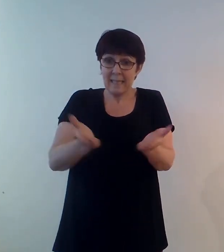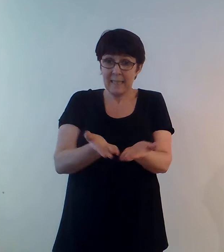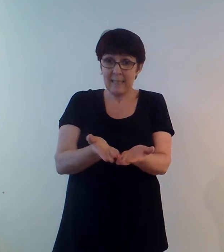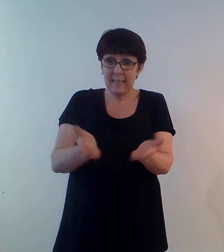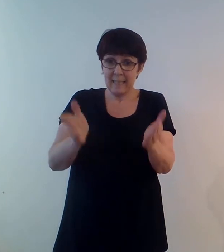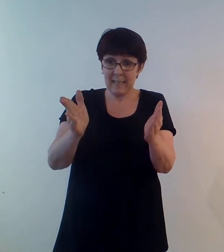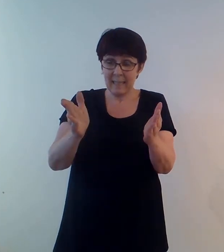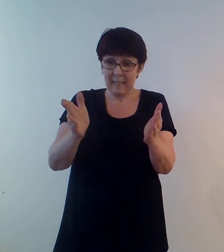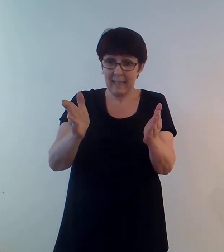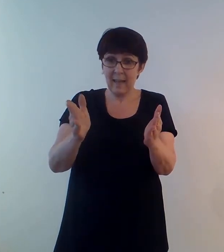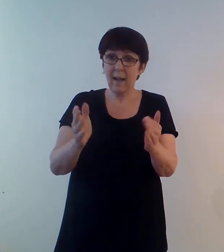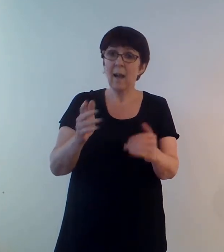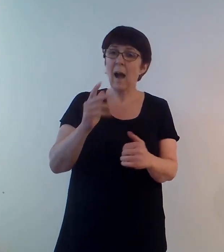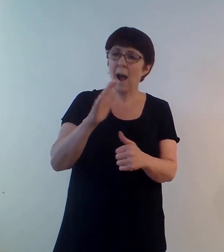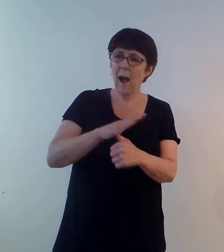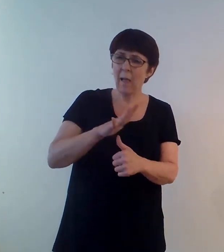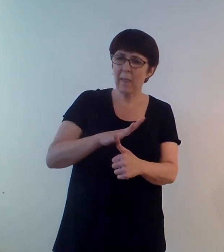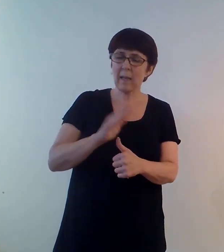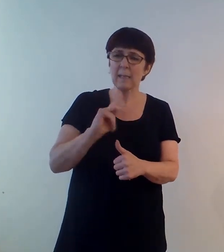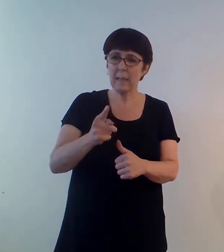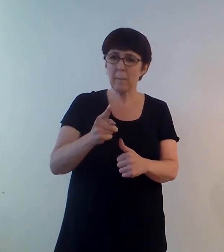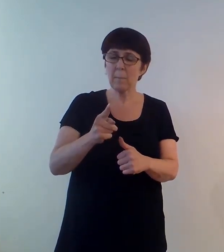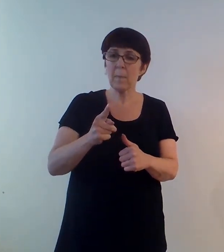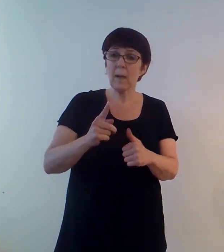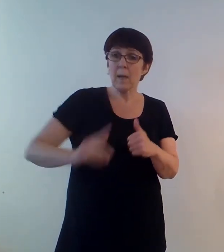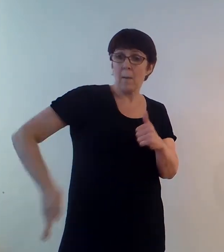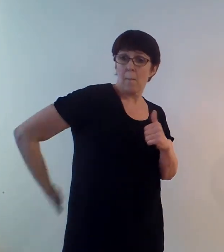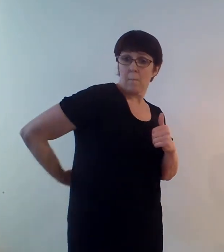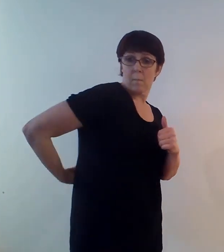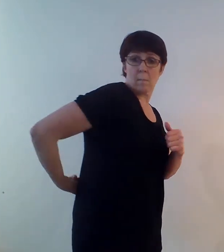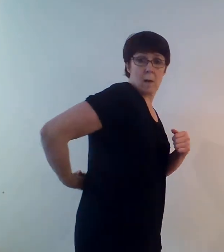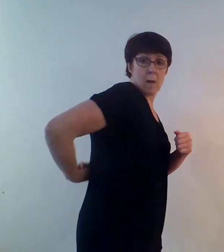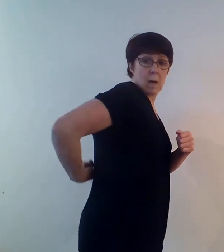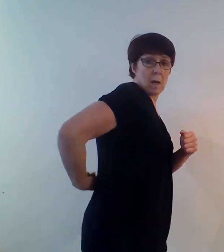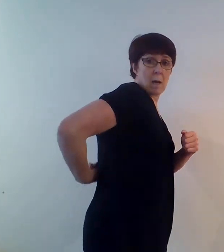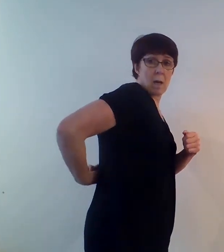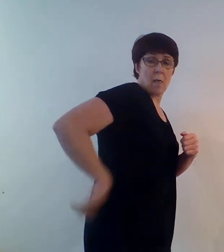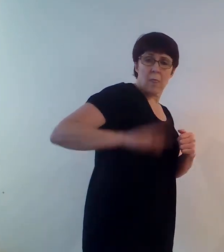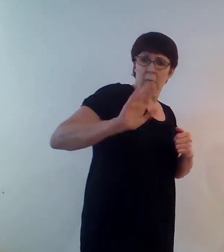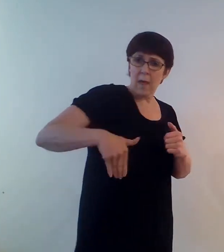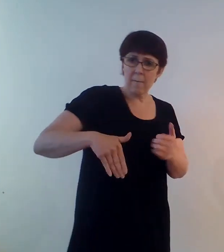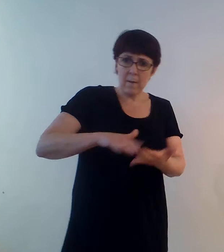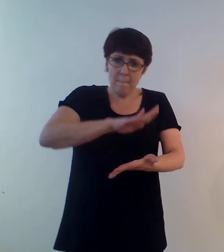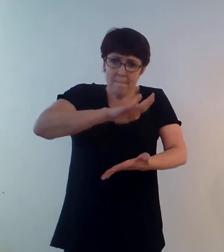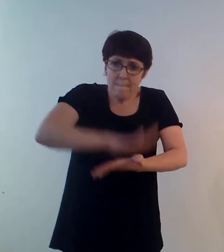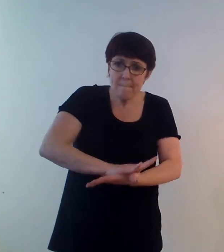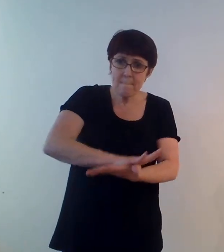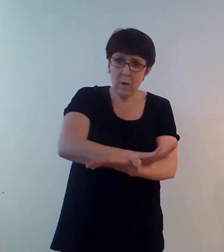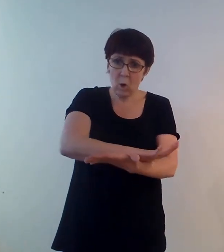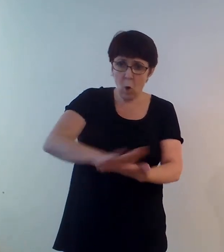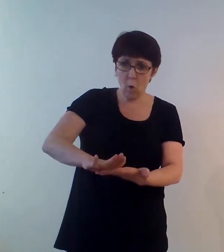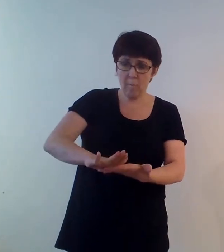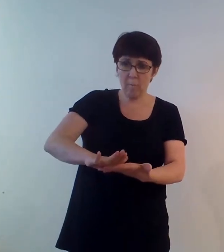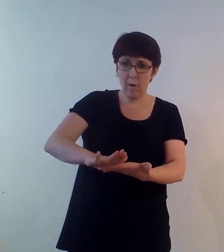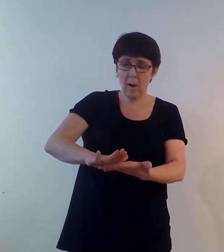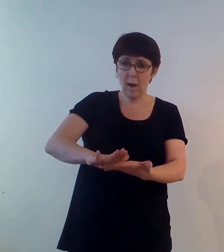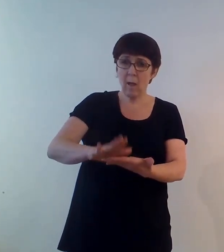important point is the lower back wants to be tucked under the floor, tucked on the floor. So if I put my hands in, I should squish my fingers, and that's